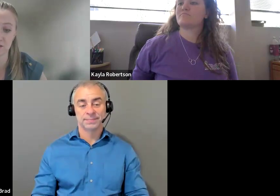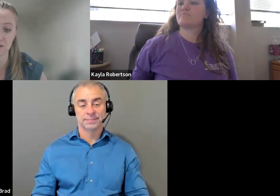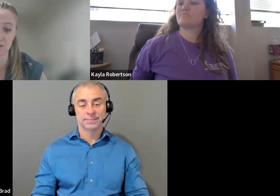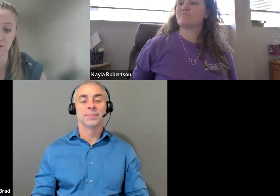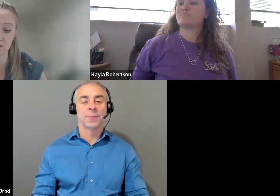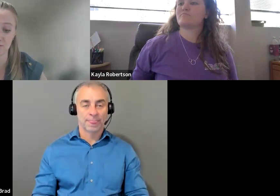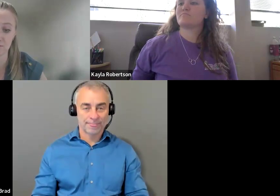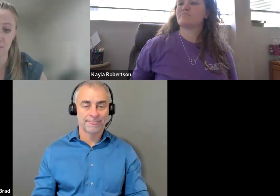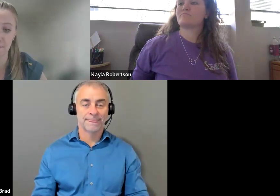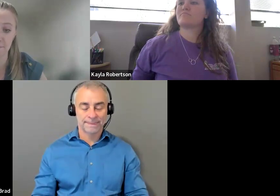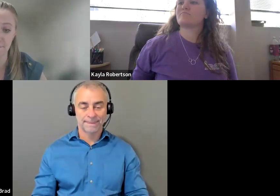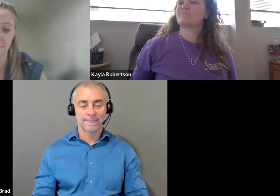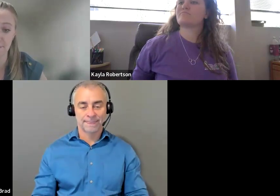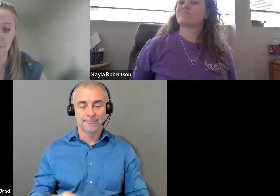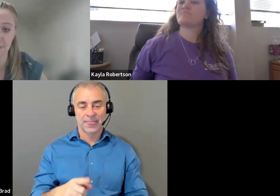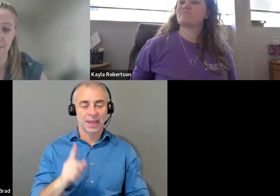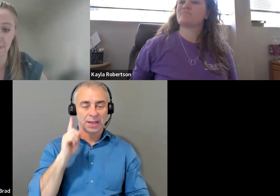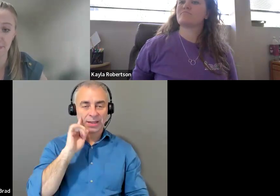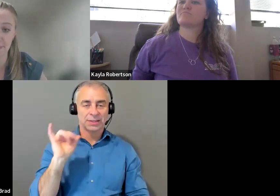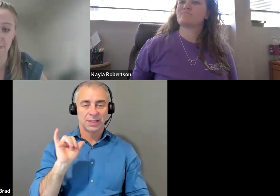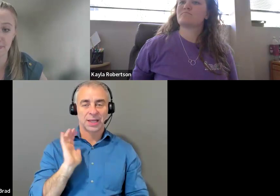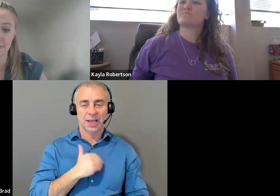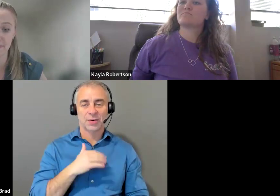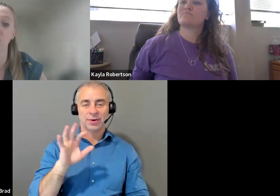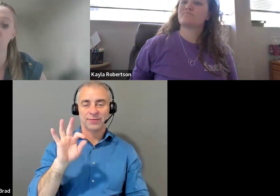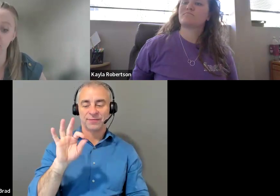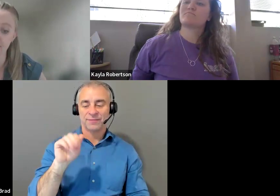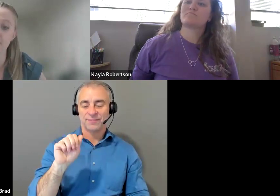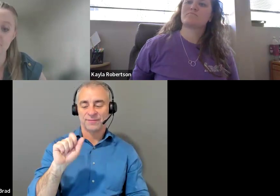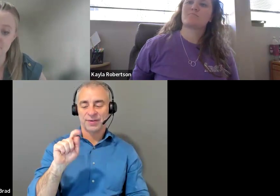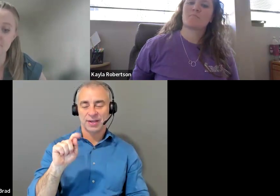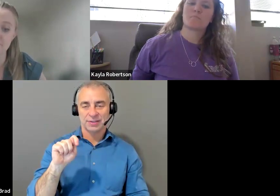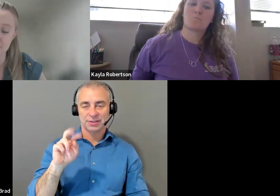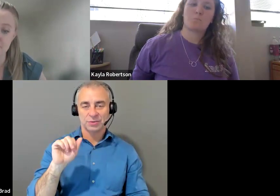Okay. That kind of sounds like our fast track program. Okay.